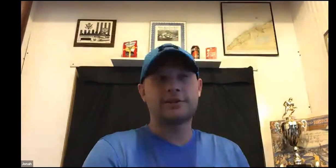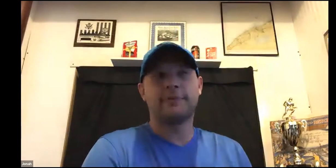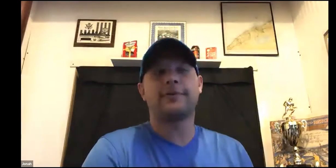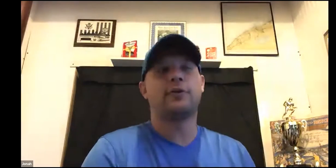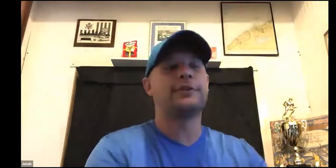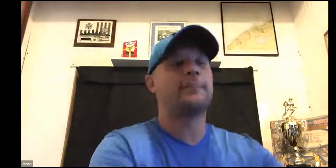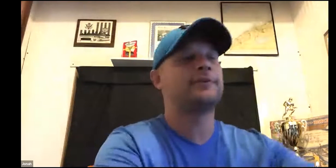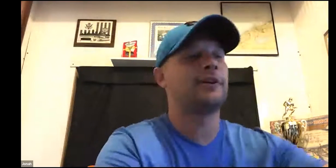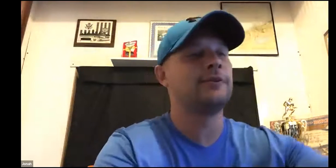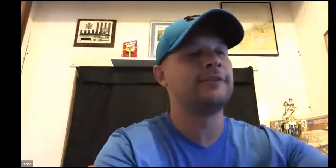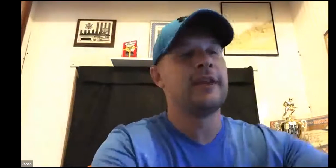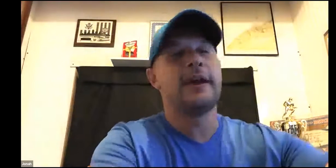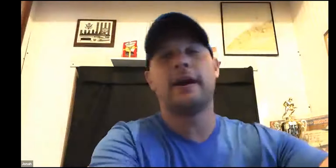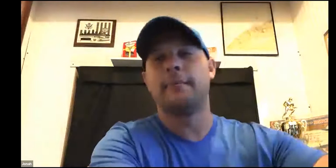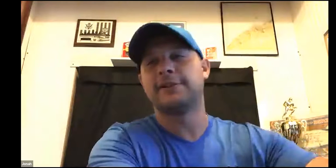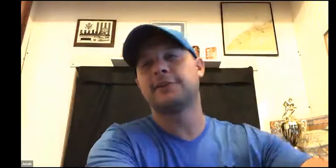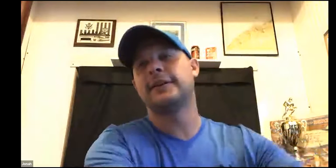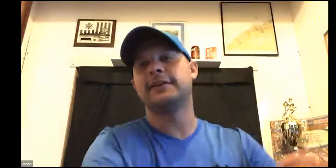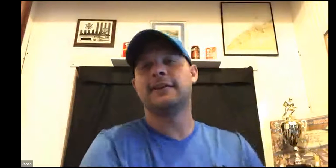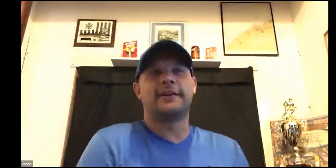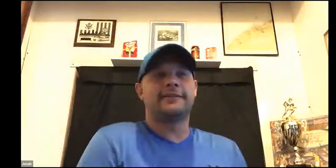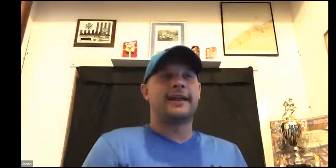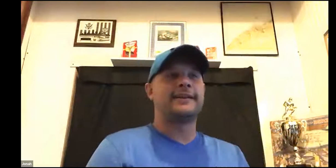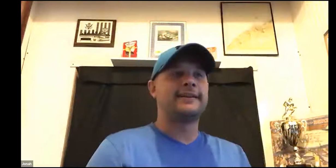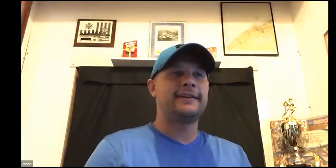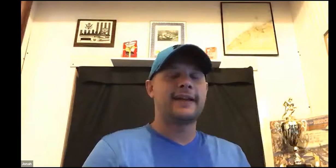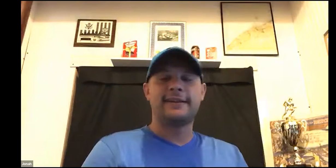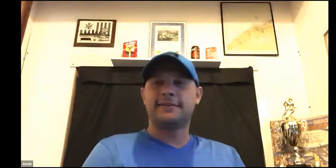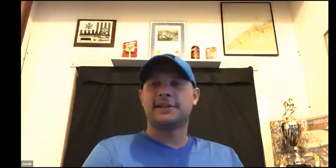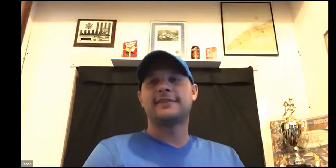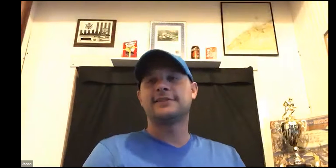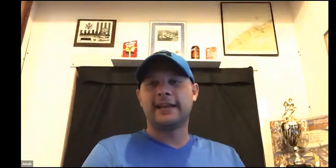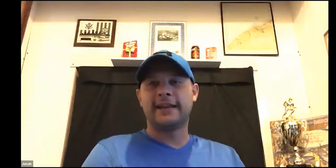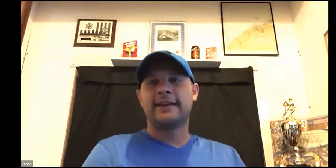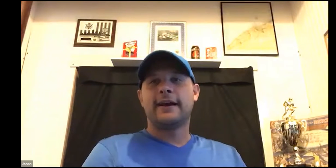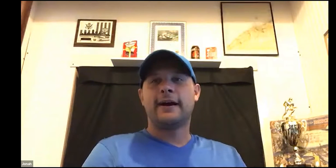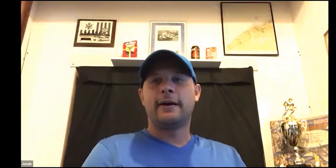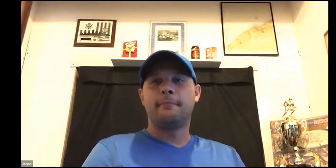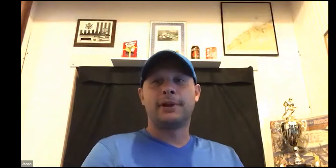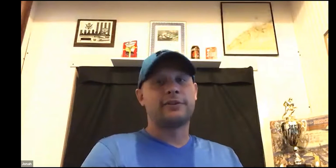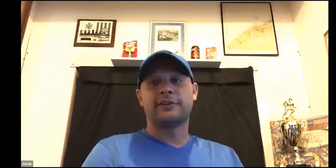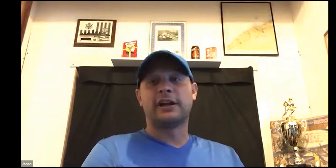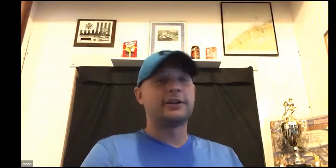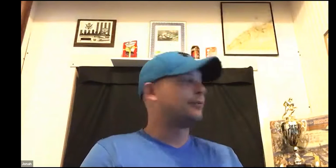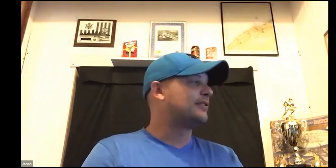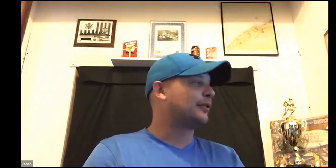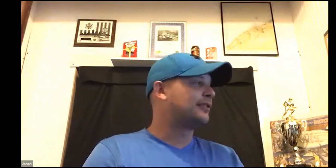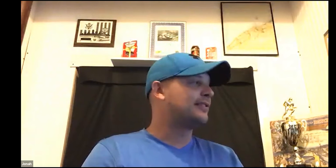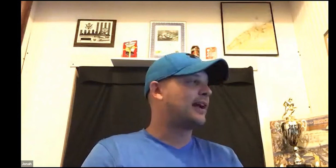of the old episodes, make sure that you attend any chance you get. But there's a ton of good resources out